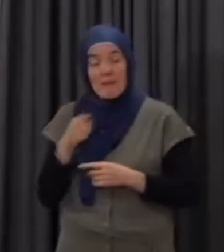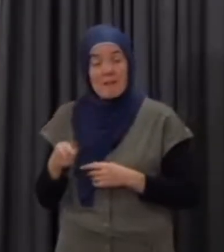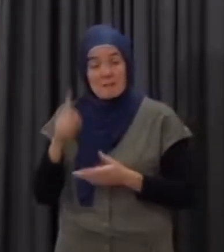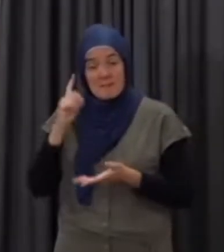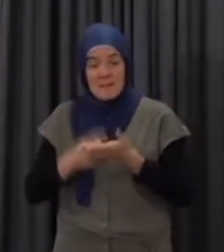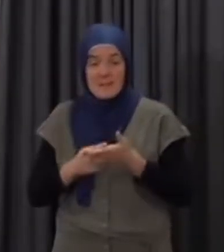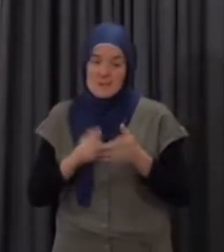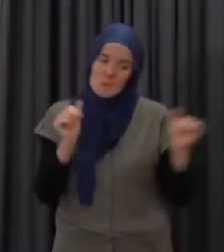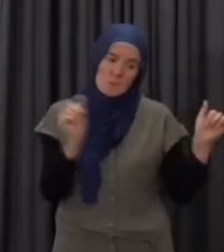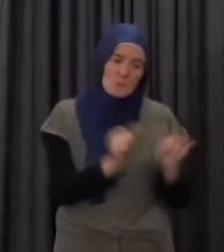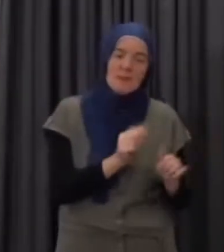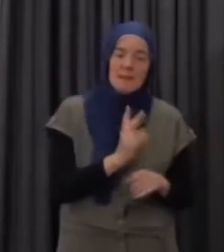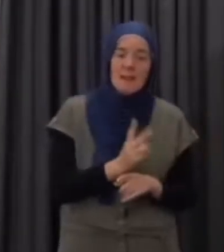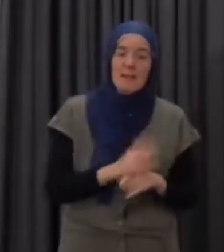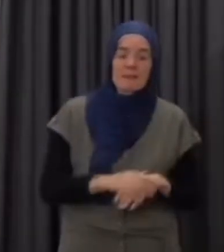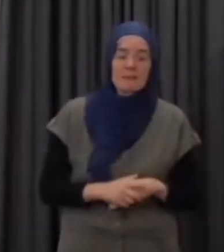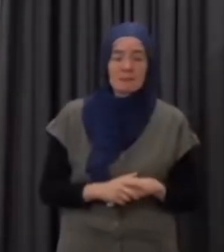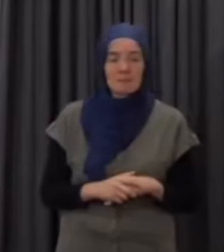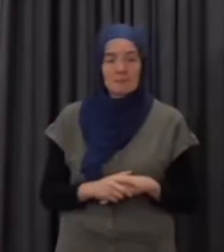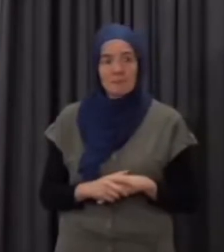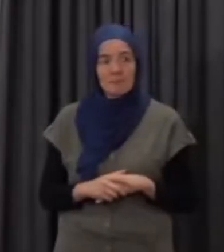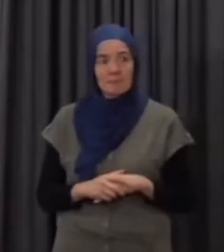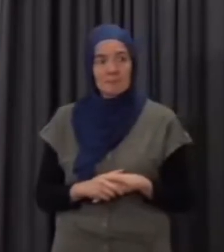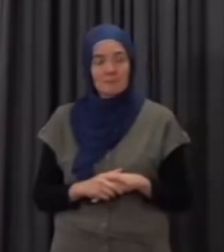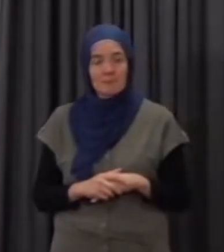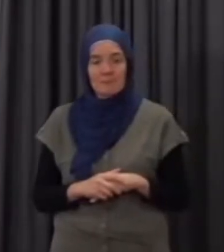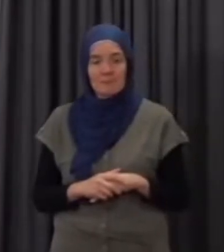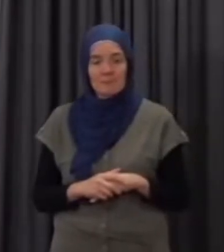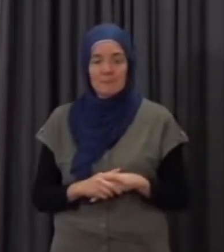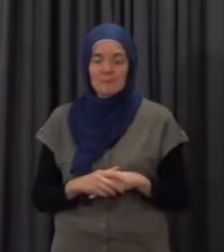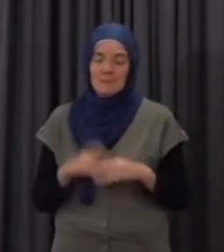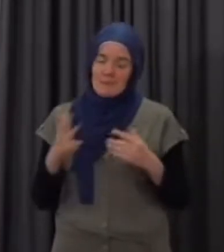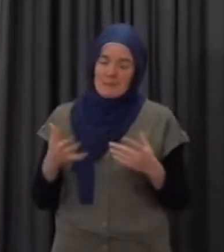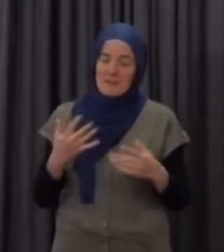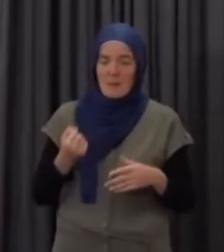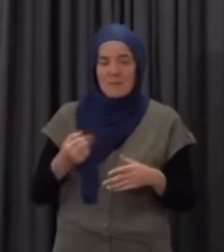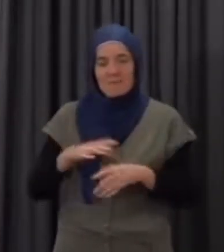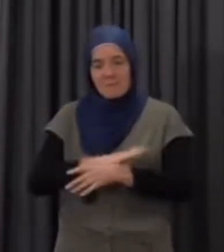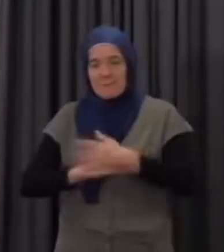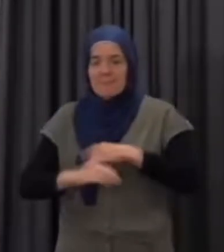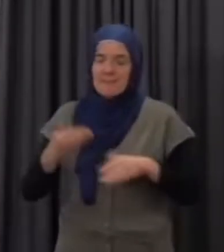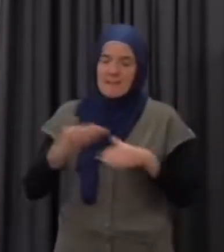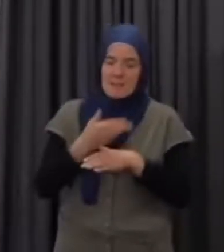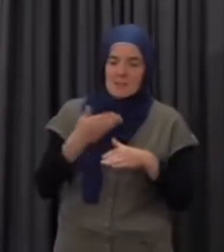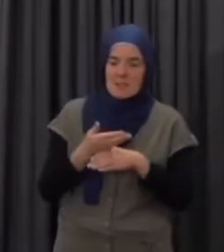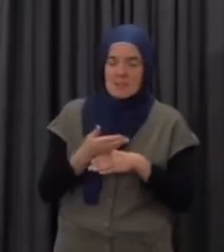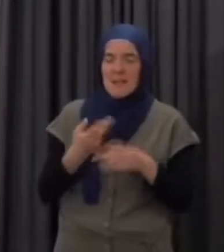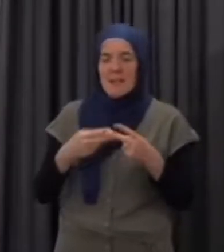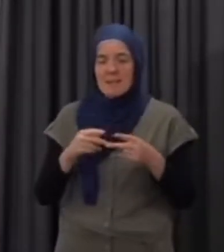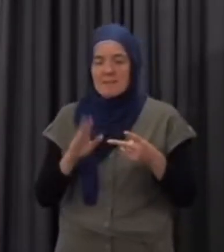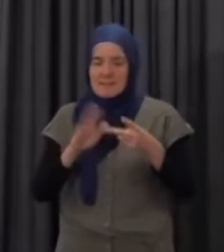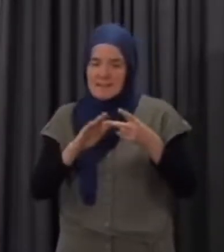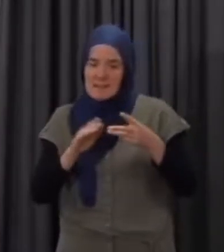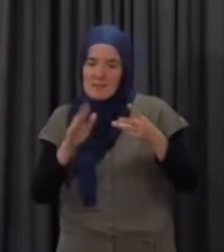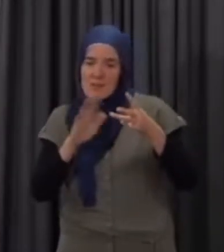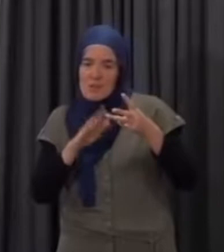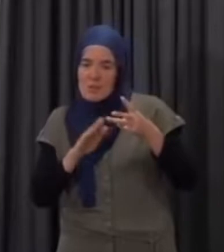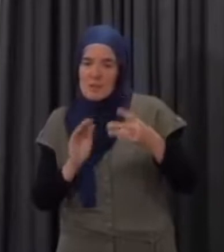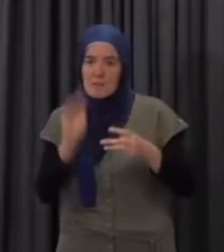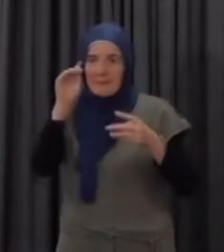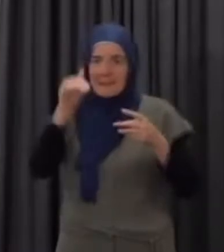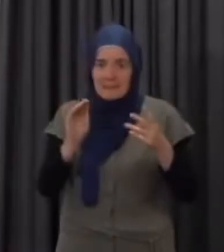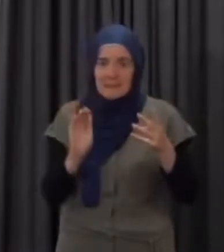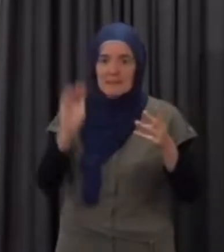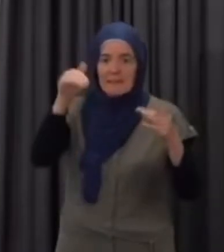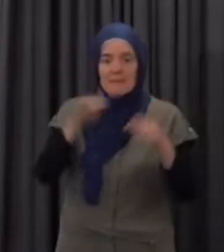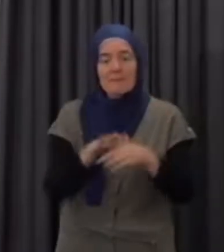would hope that we can continue to deploy mitigating actions if there was going to be either a second or even a third peak in the future.